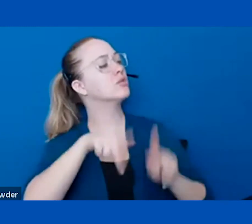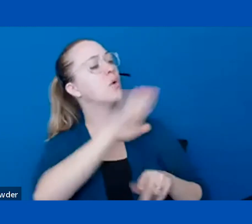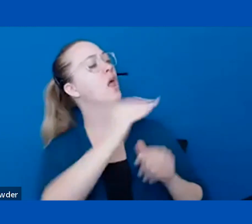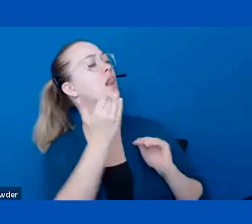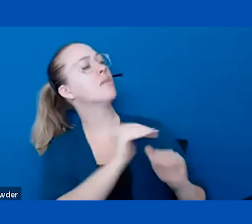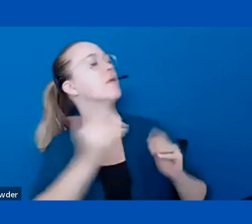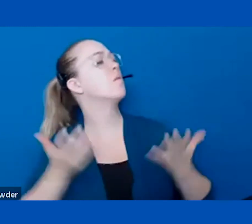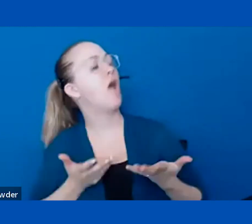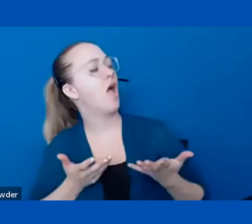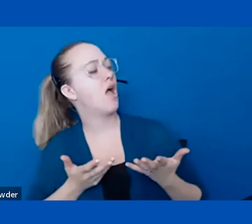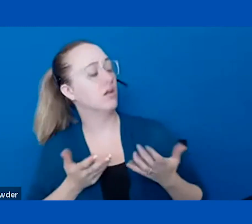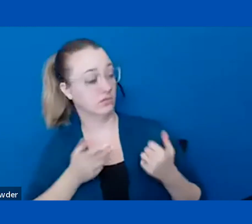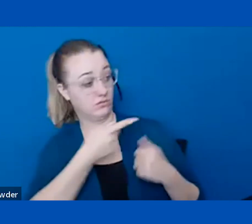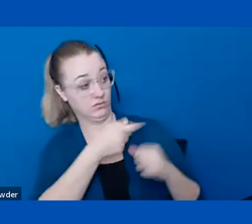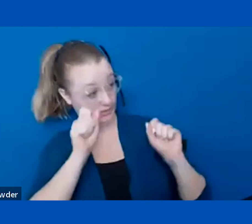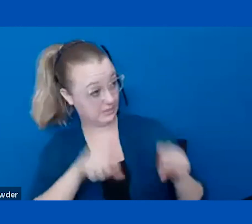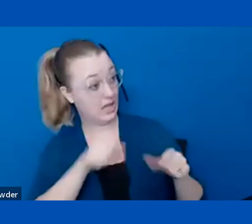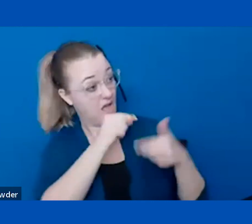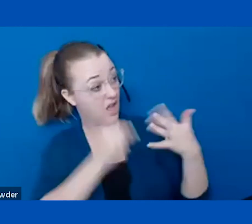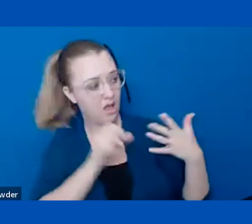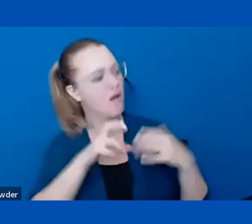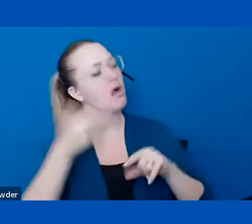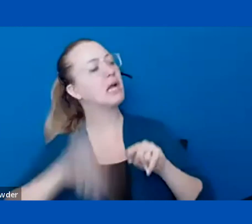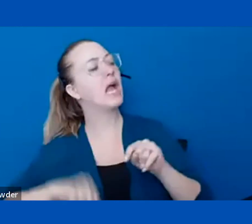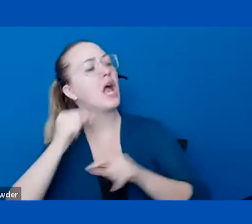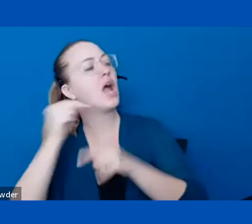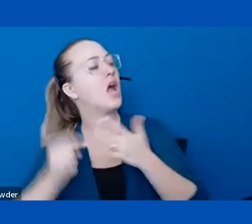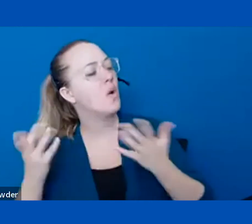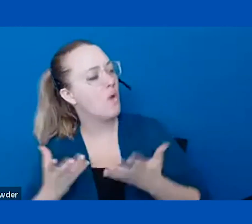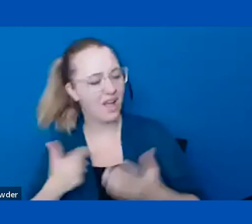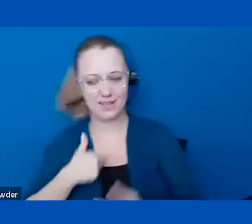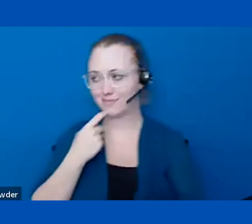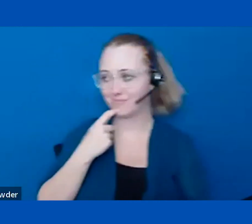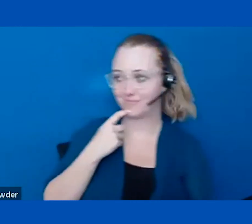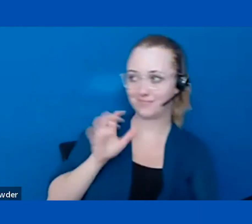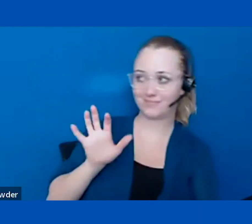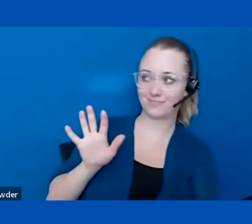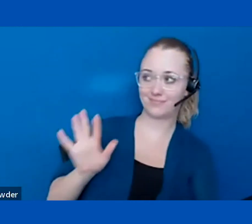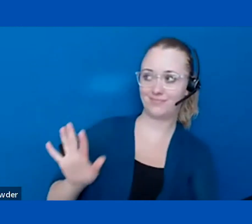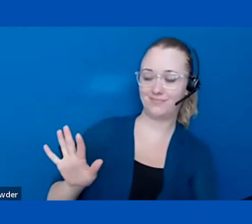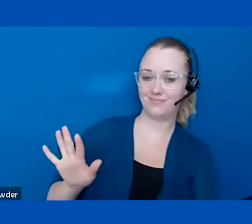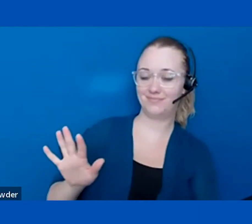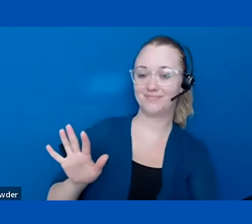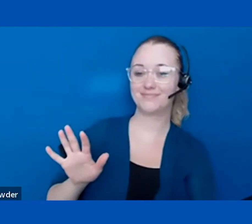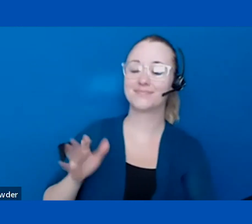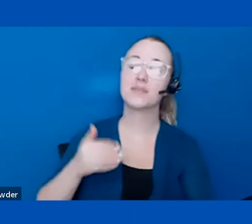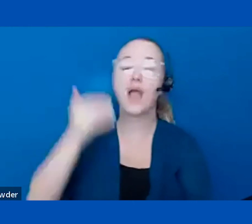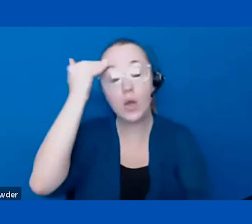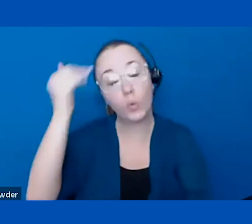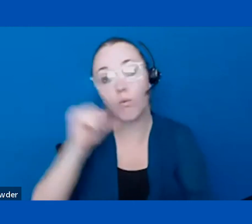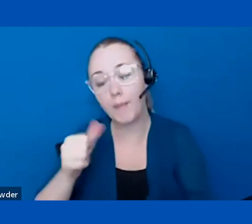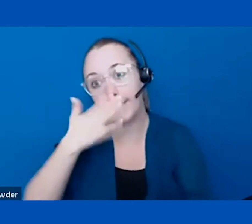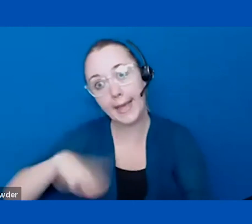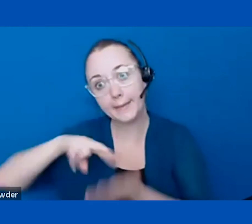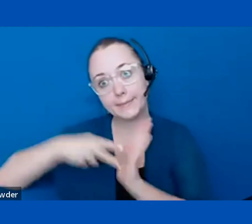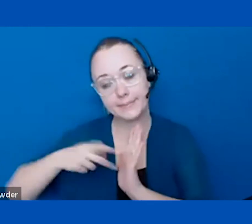have all these different limits that you can't do all these different things? And I responded to her by saying, and I knew that she didn't mean anything by it,